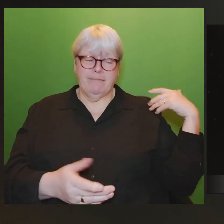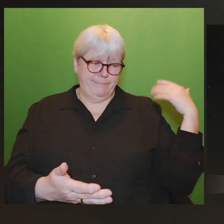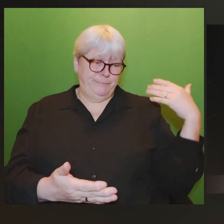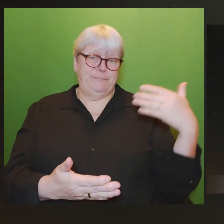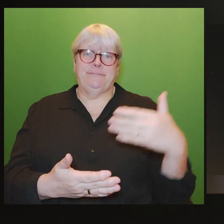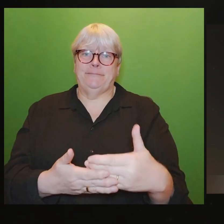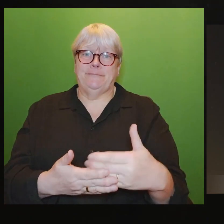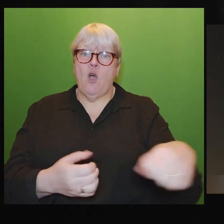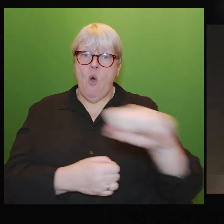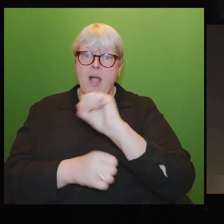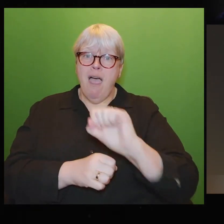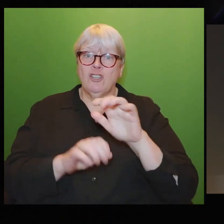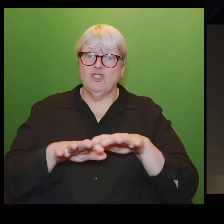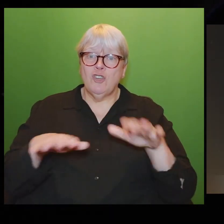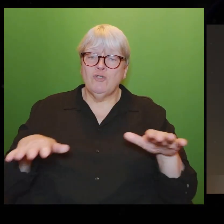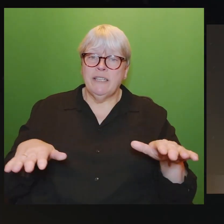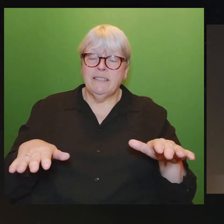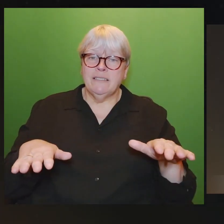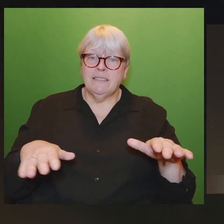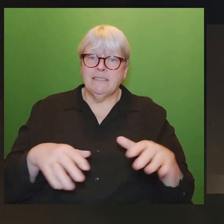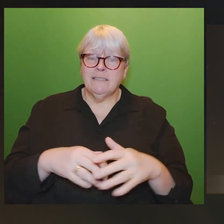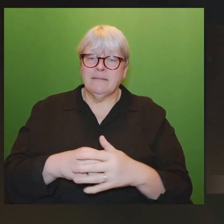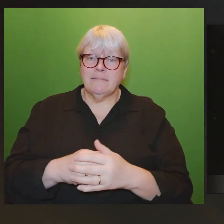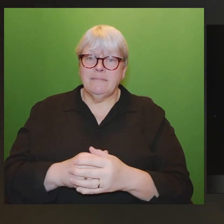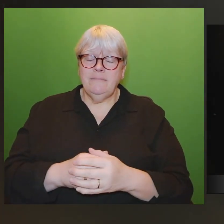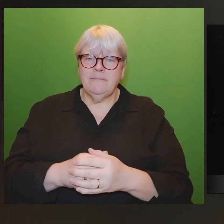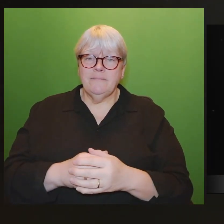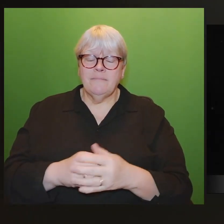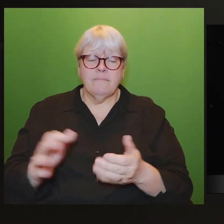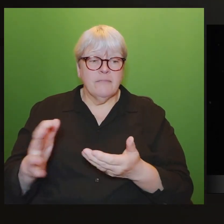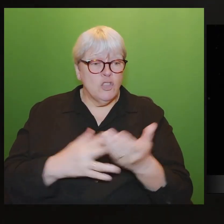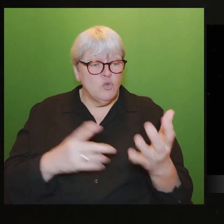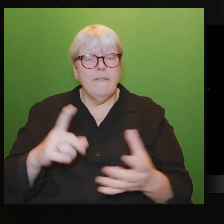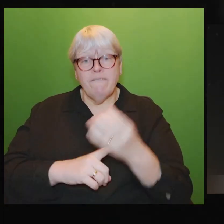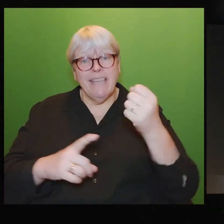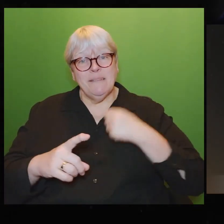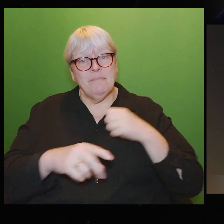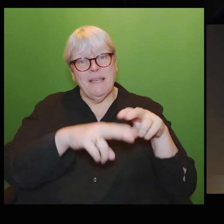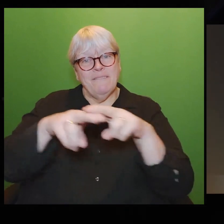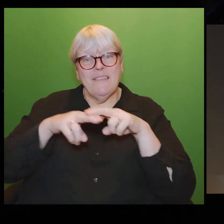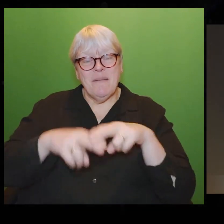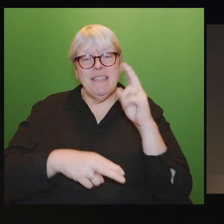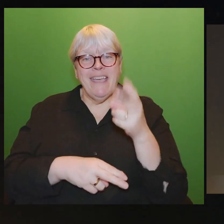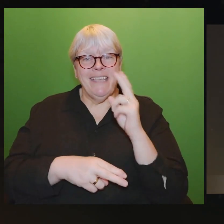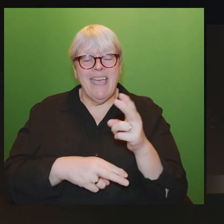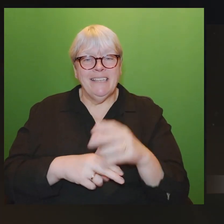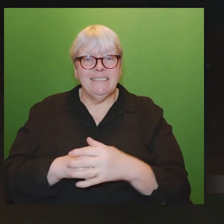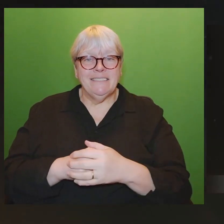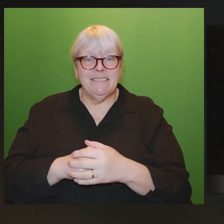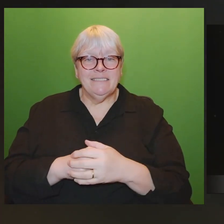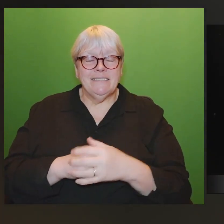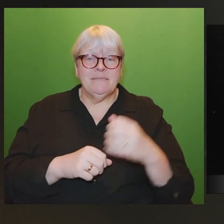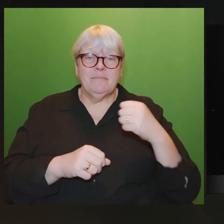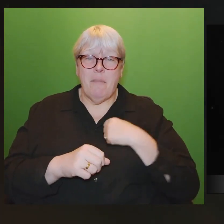The impact of war and displacement can be seen through following generations. Hundreds of years old communities being uprooted